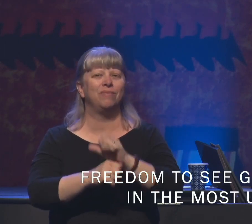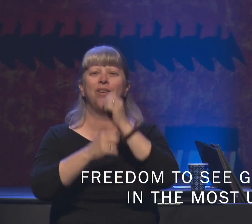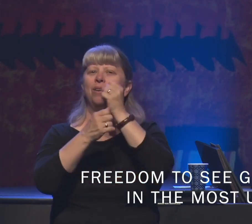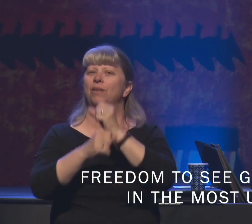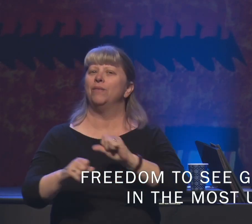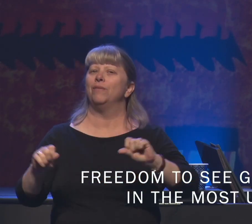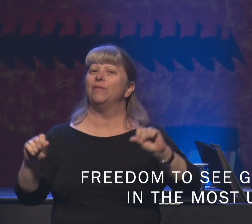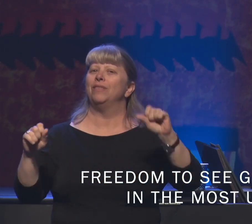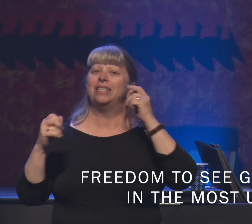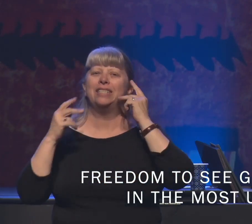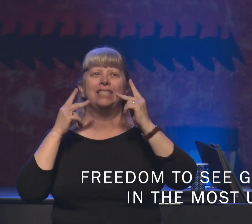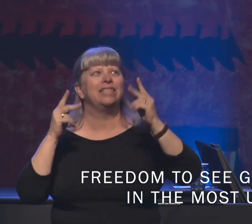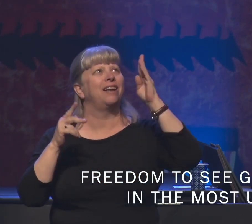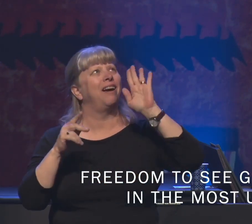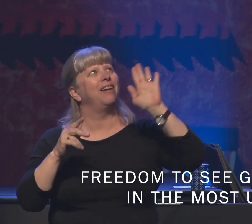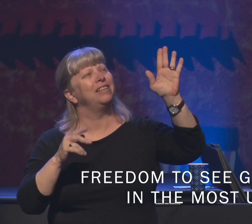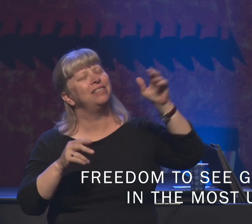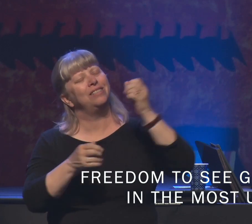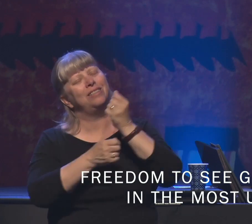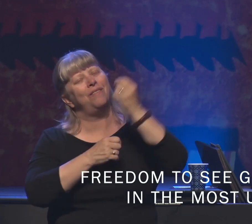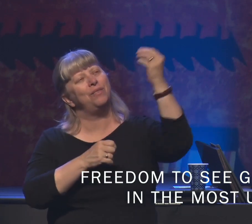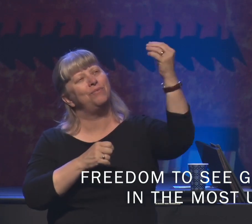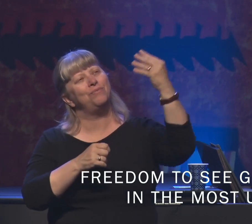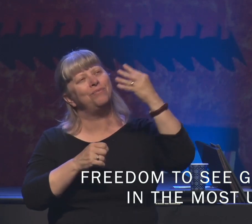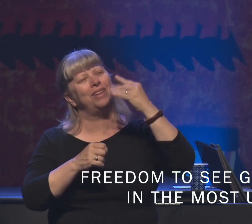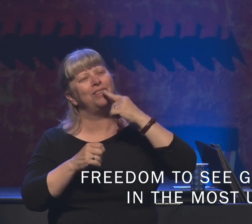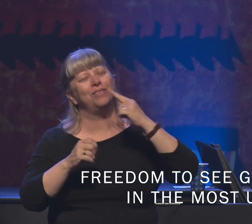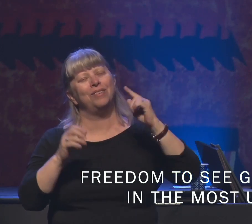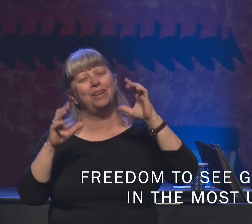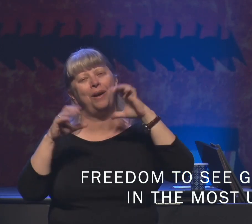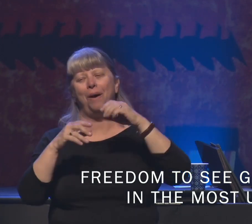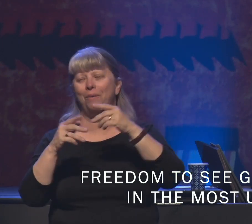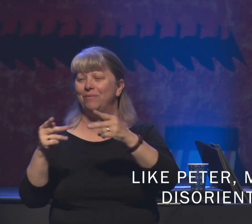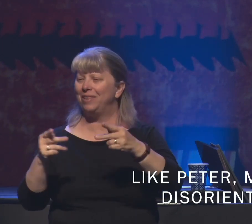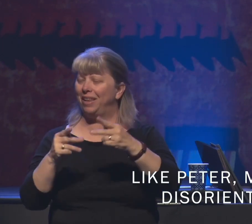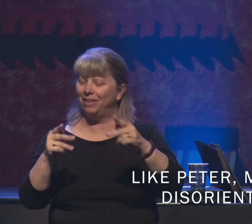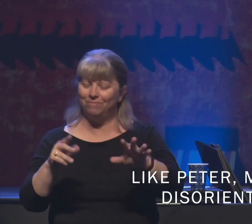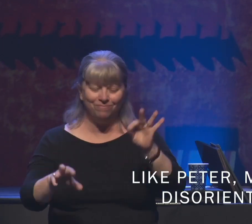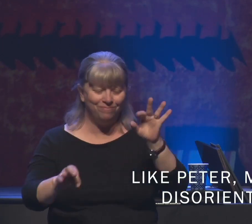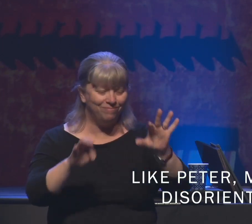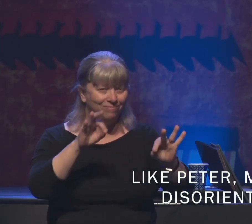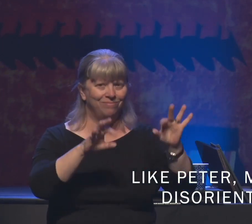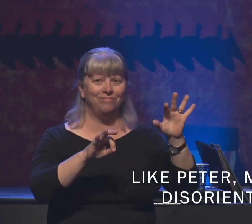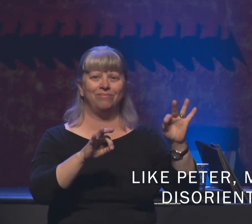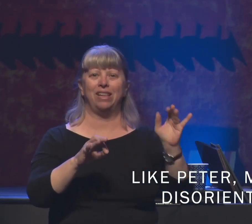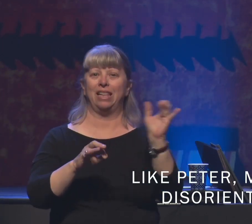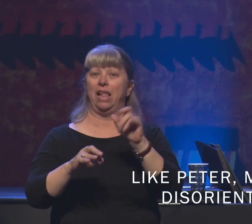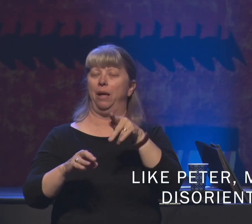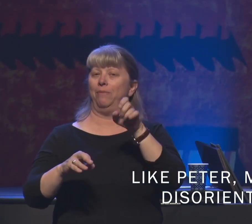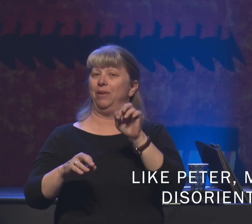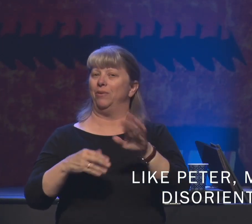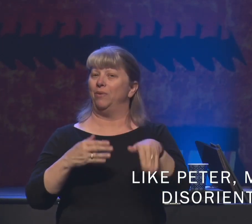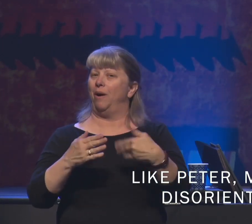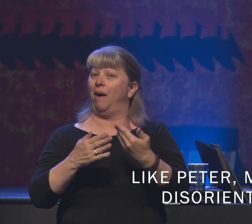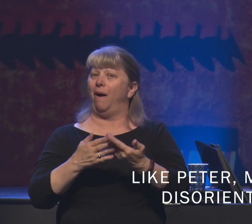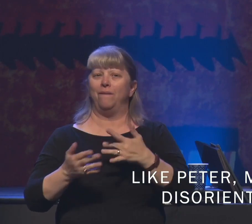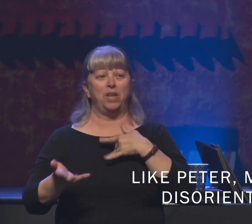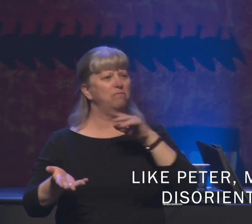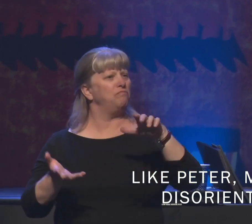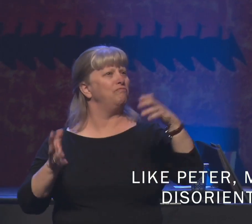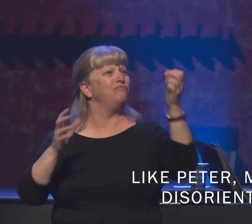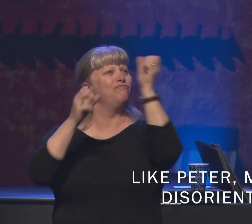Freedom to see God's love and grace in the most unusual places. And like Peter, may we all have